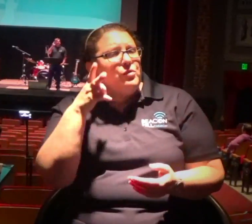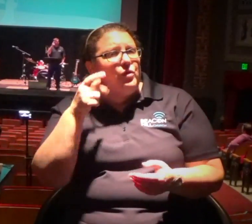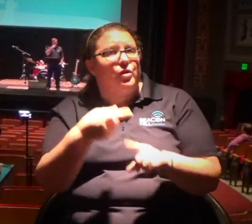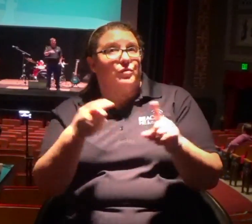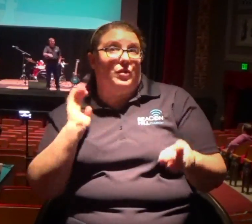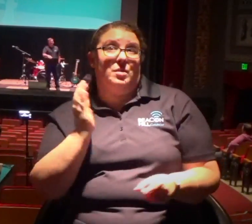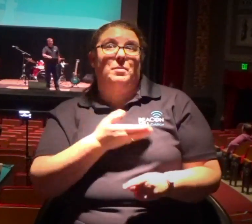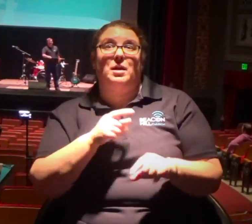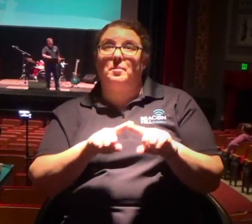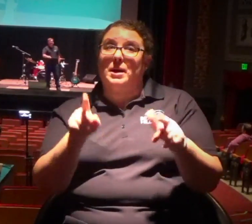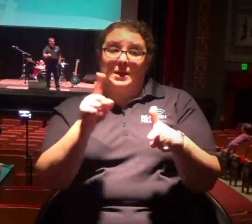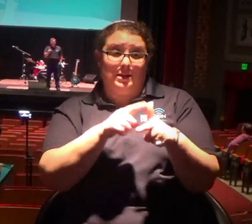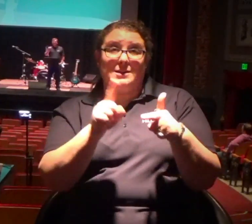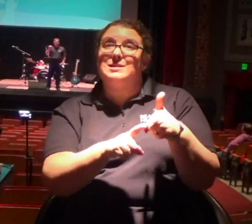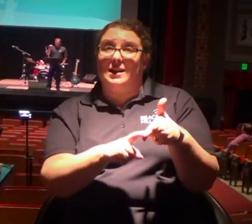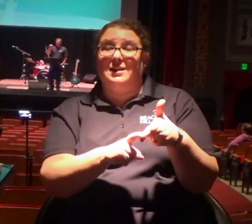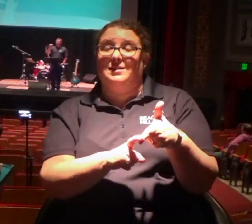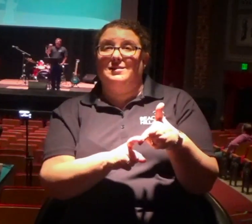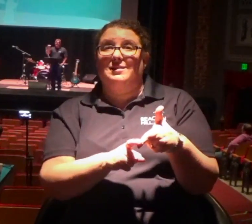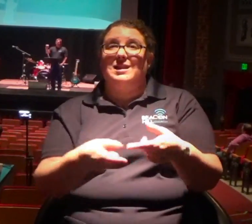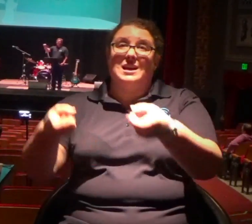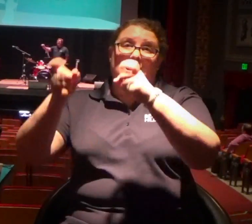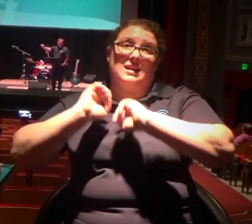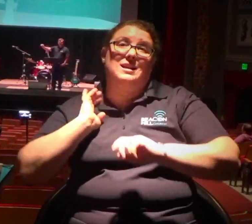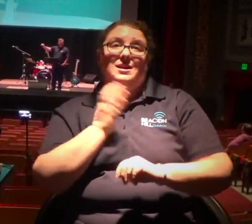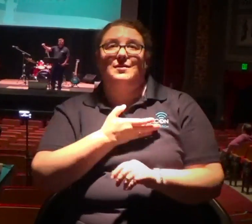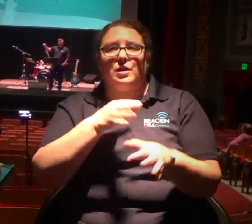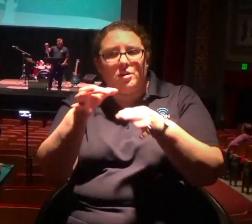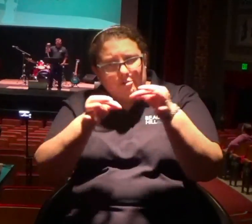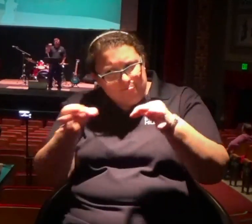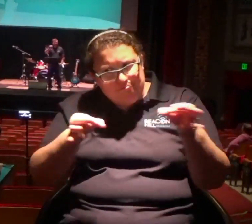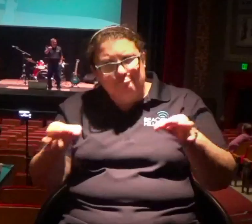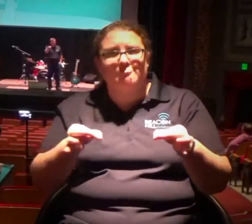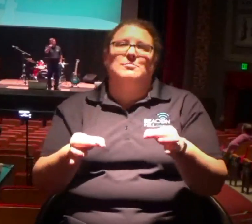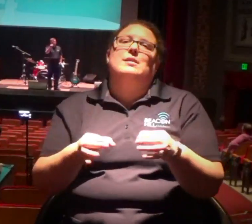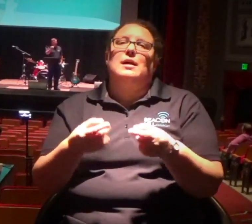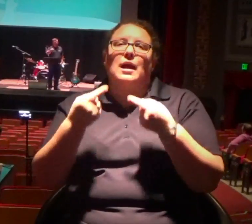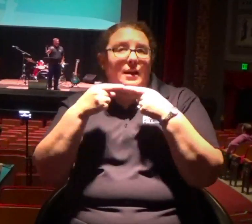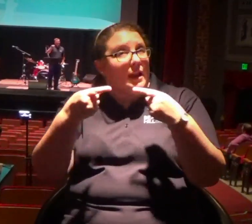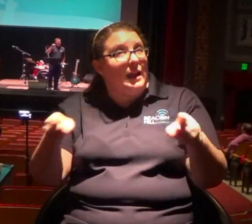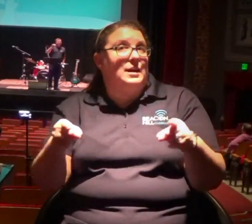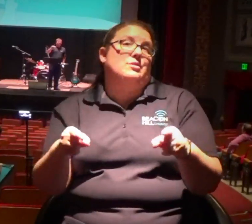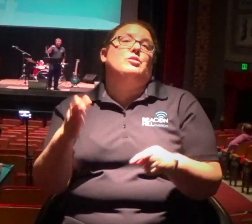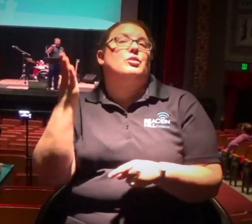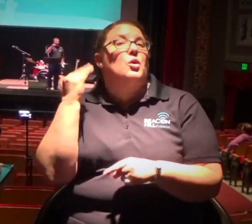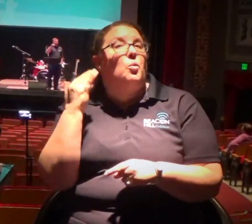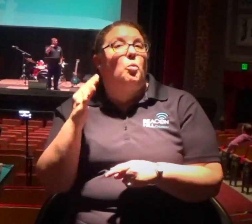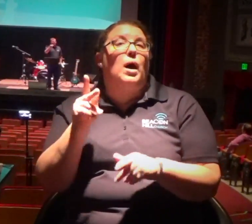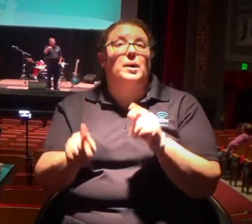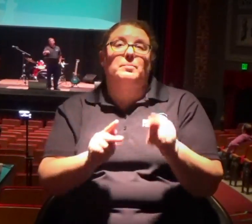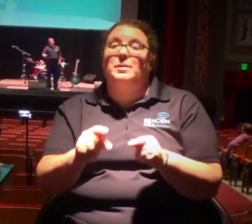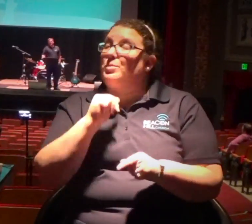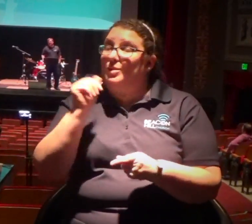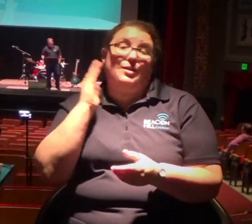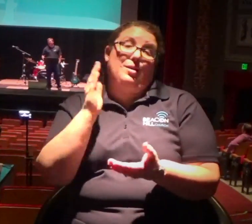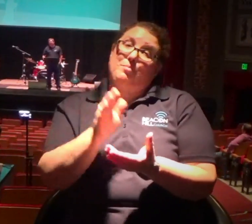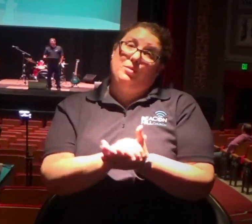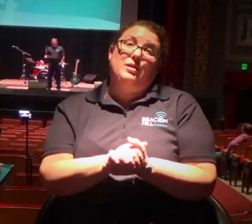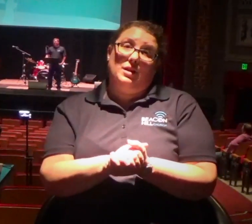secondly, he gives us an explanation, an answer to why people do not believe or haven't